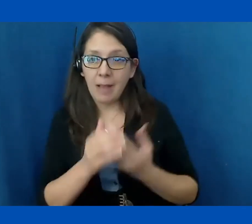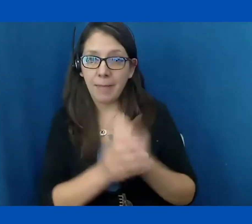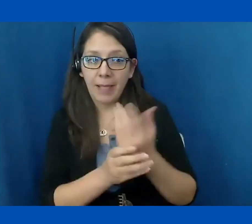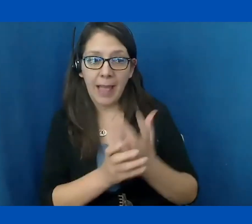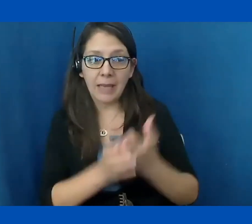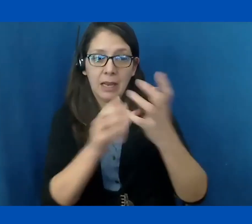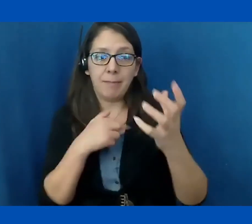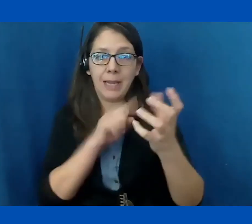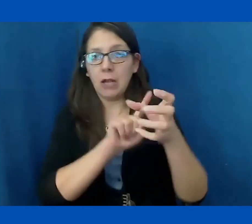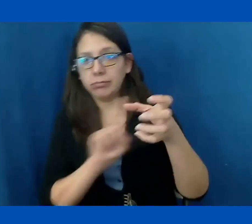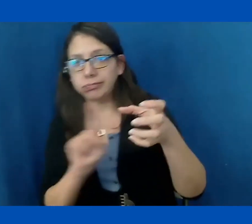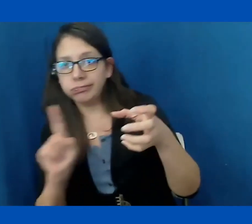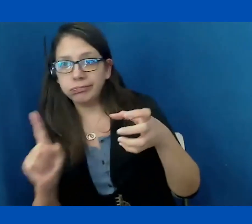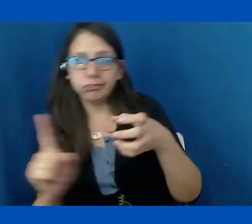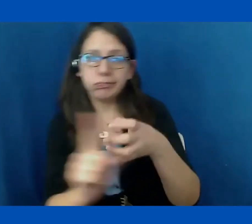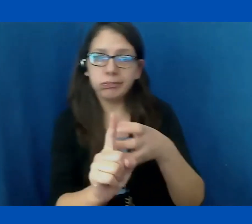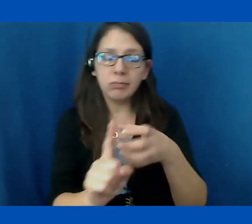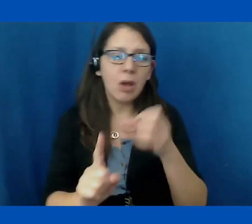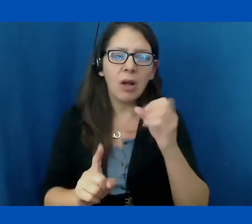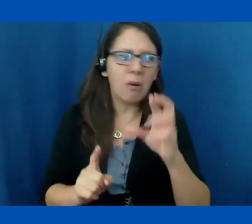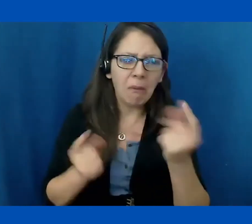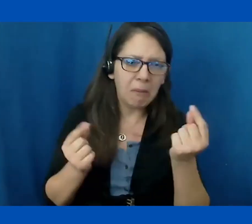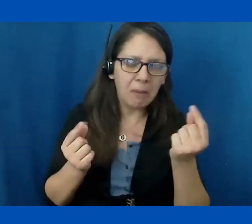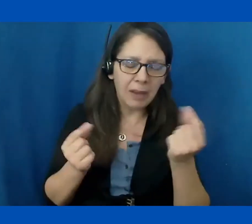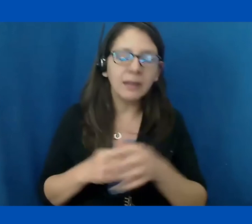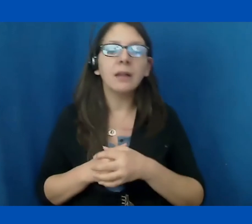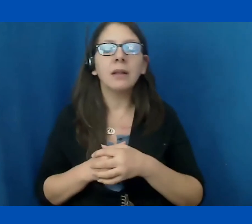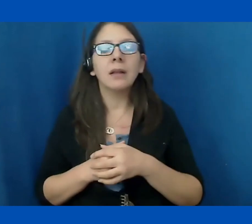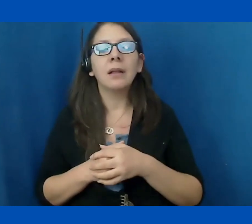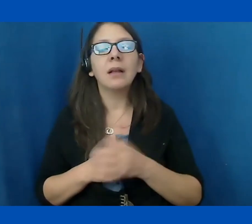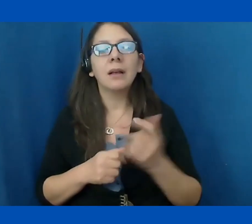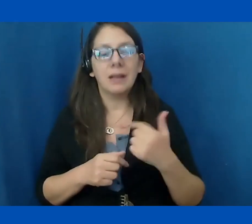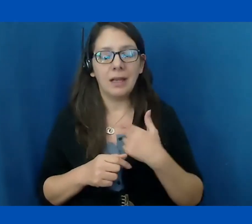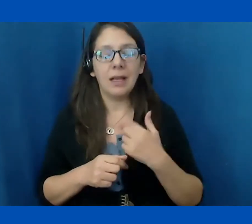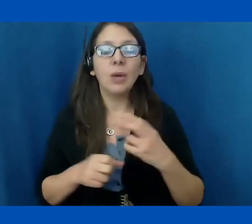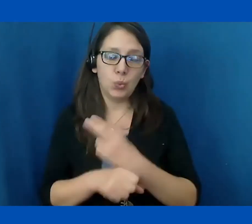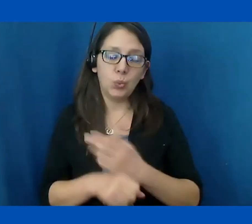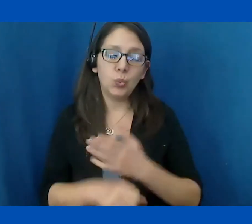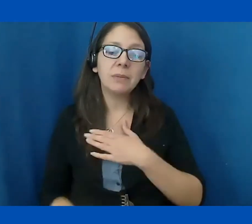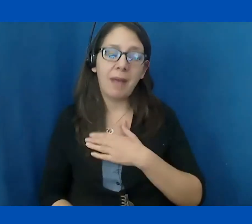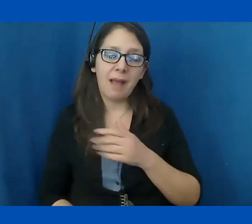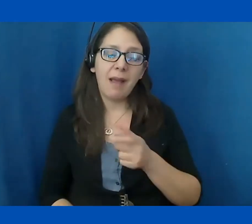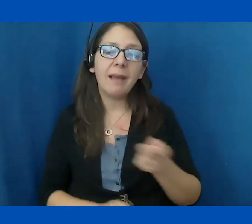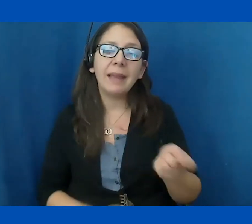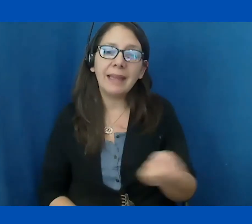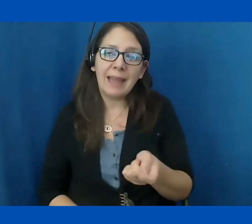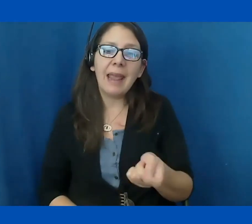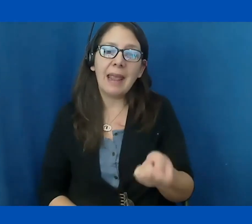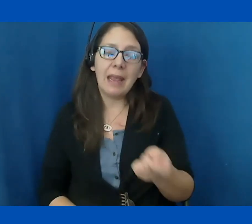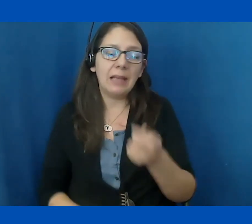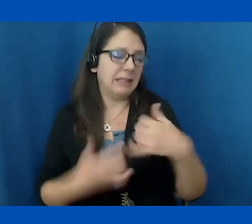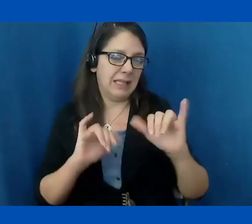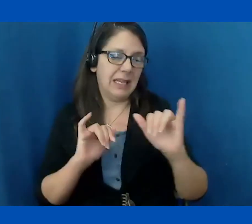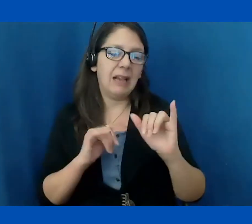give advice. I still highly use my cane, you know, real gently in the restaurant,